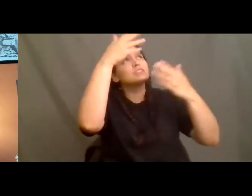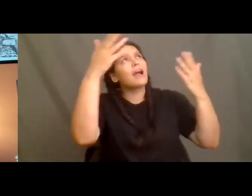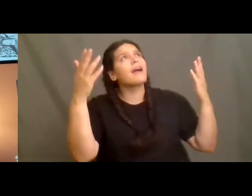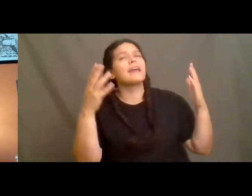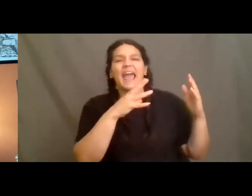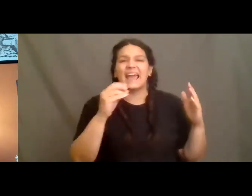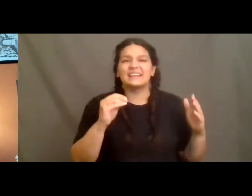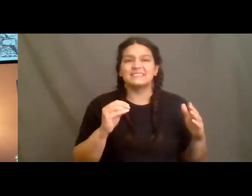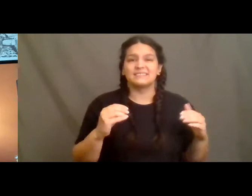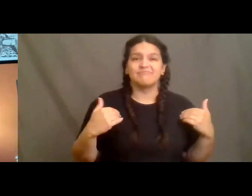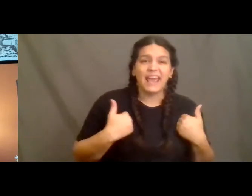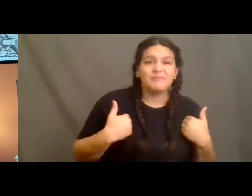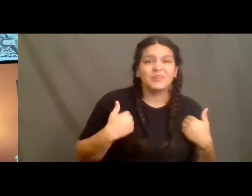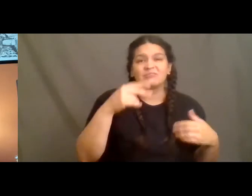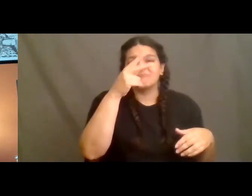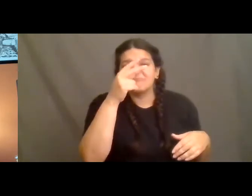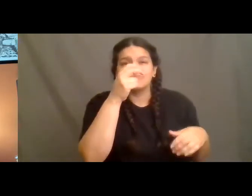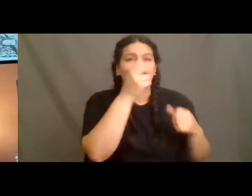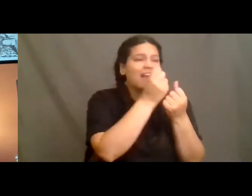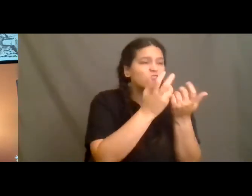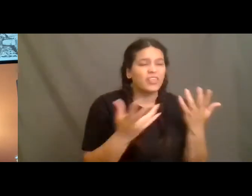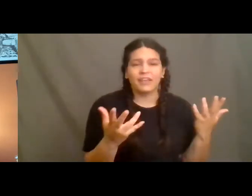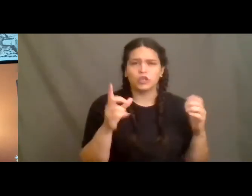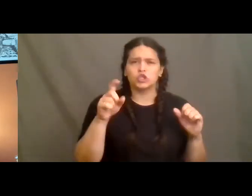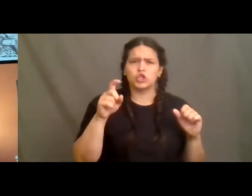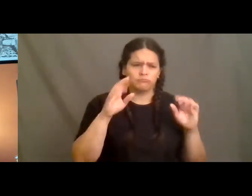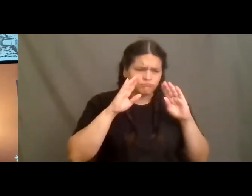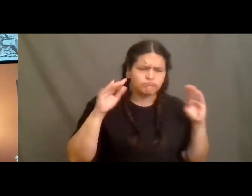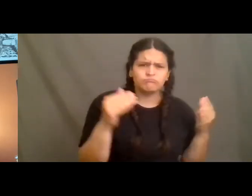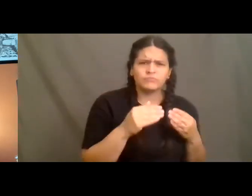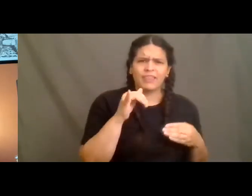relatives. And we should continue on that path. So